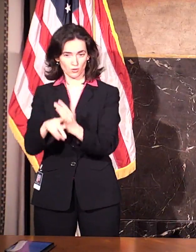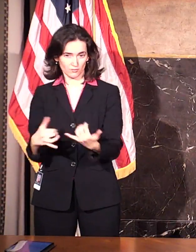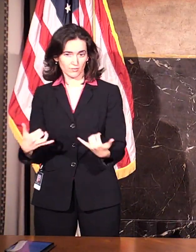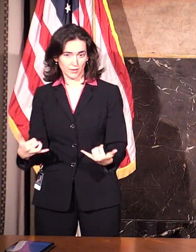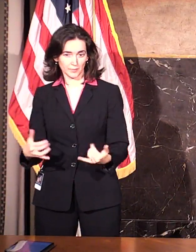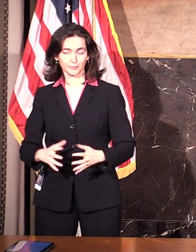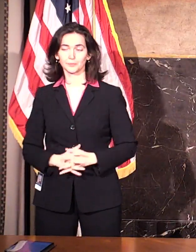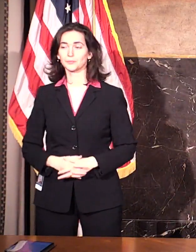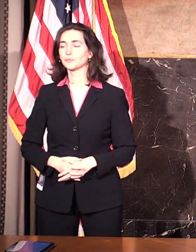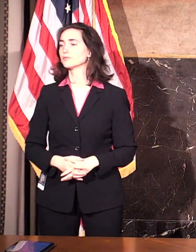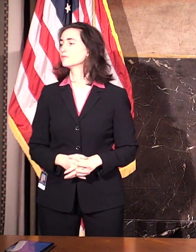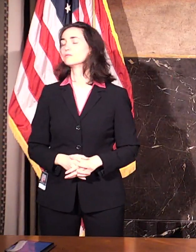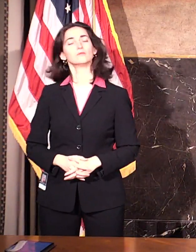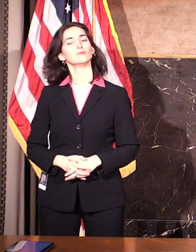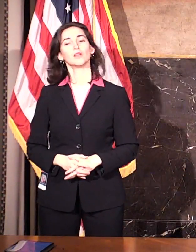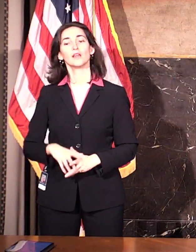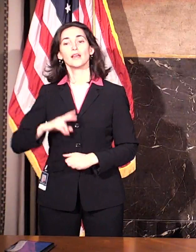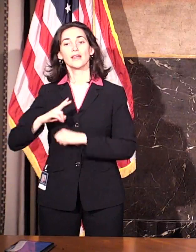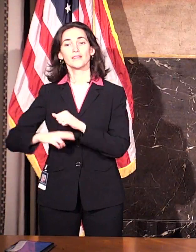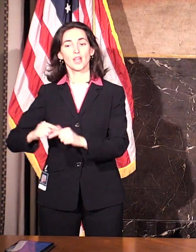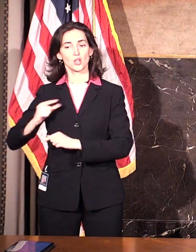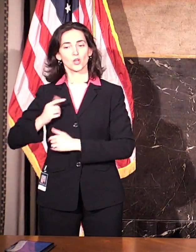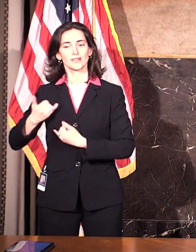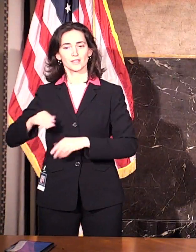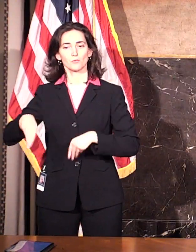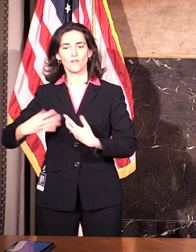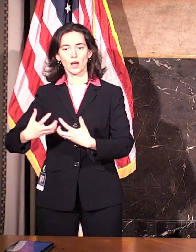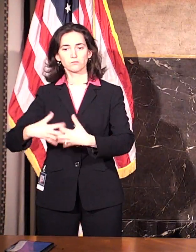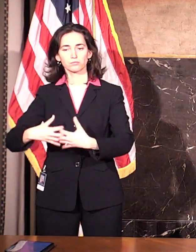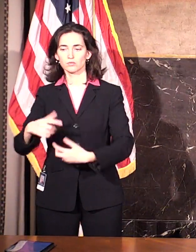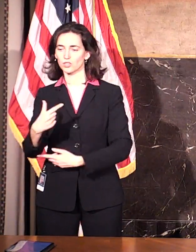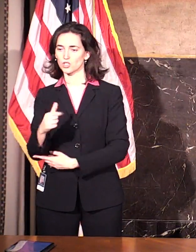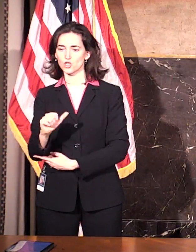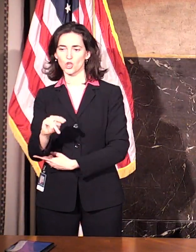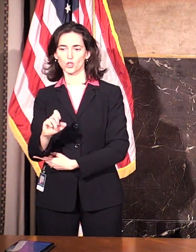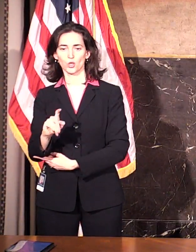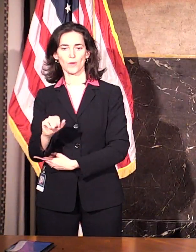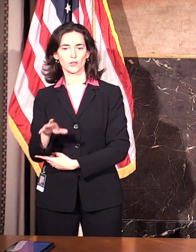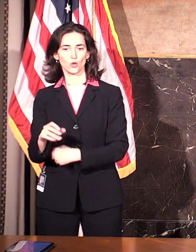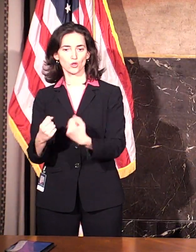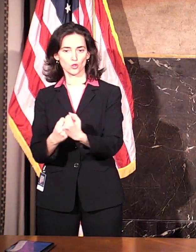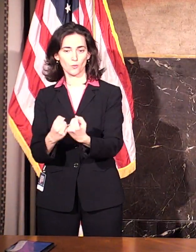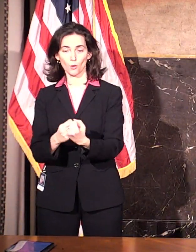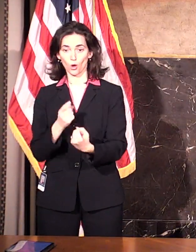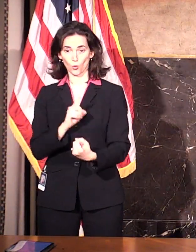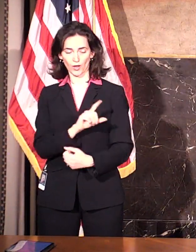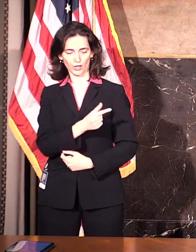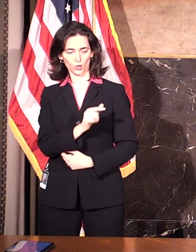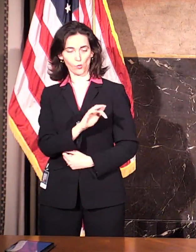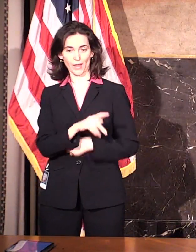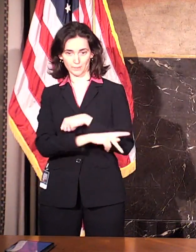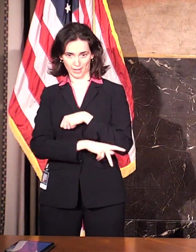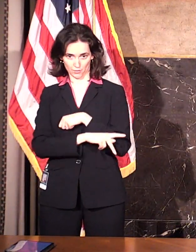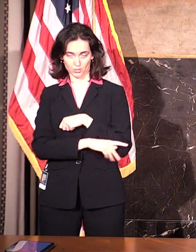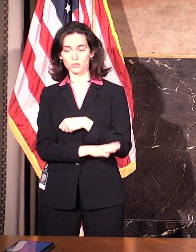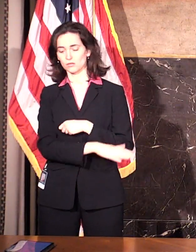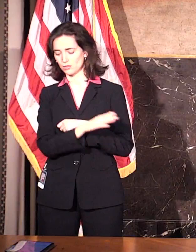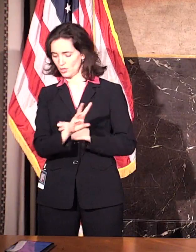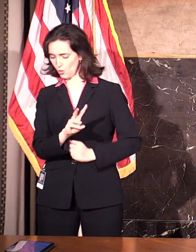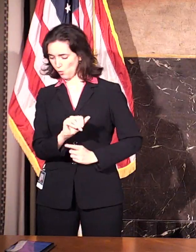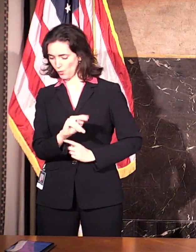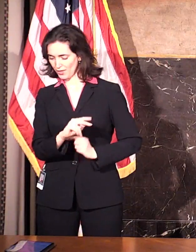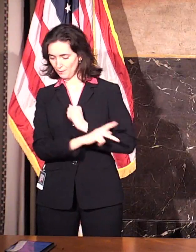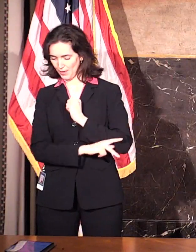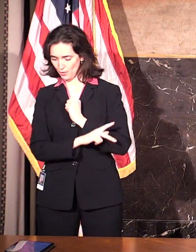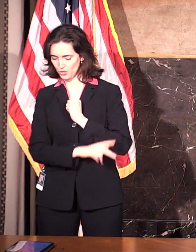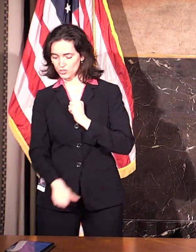The National Guard continues to provide generator support as well in Grant Parish, Wynn Parish. I have a request, I think, now from